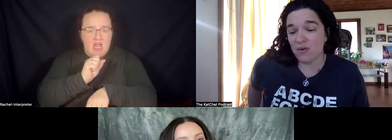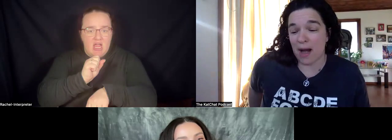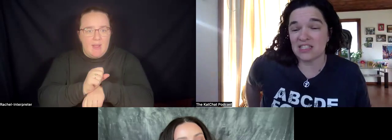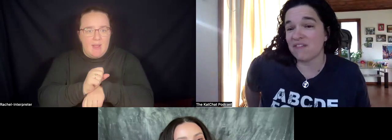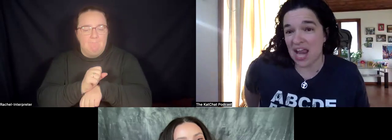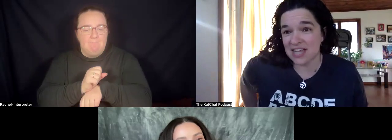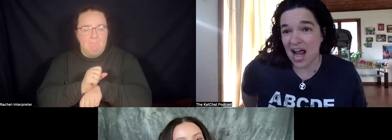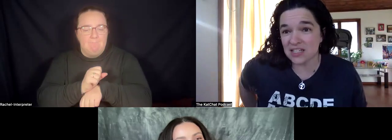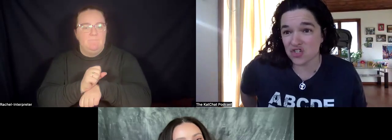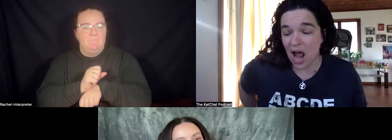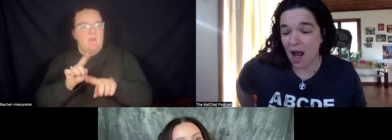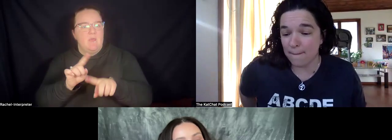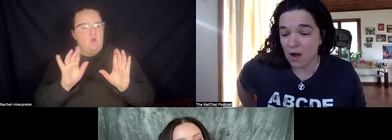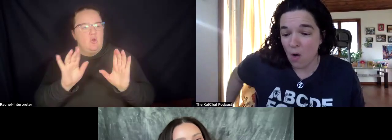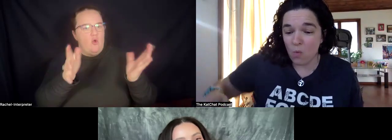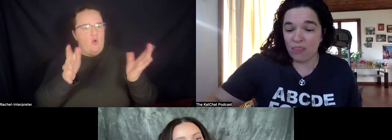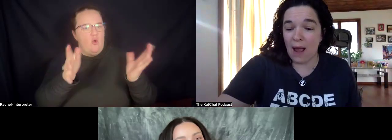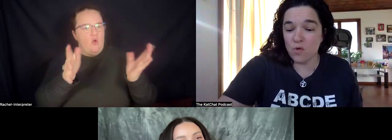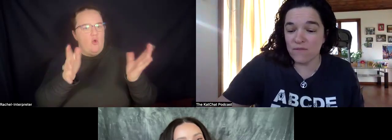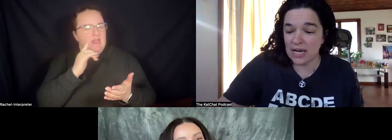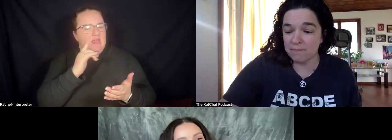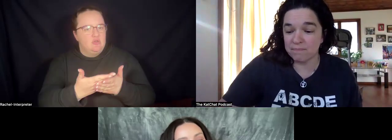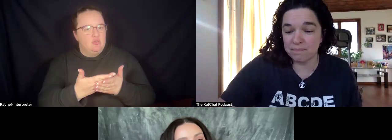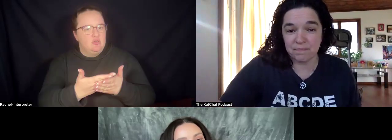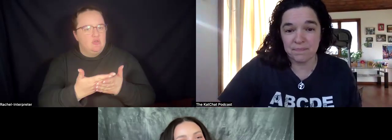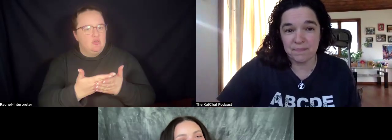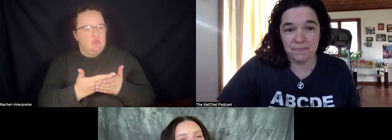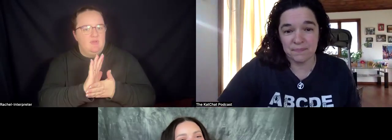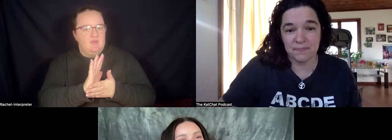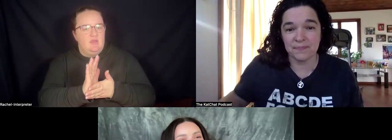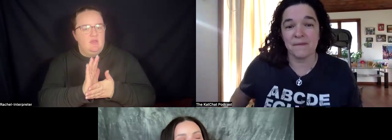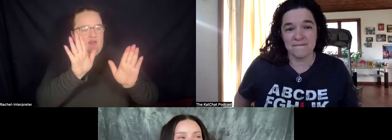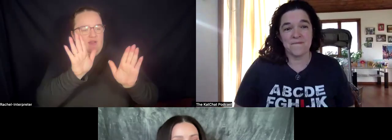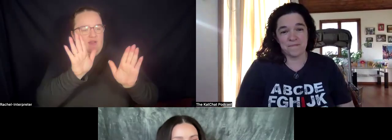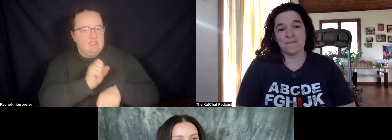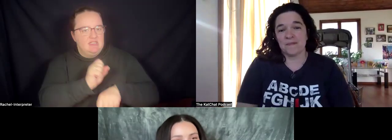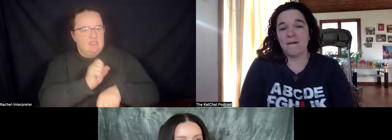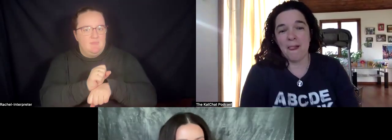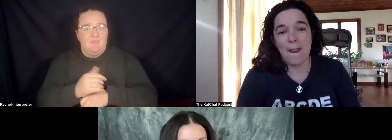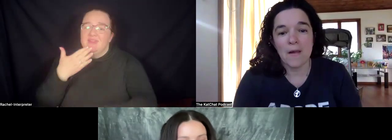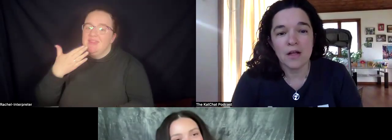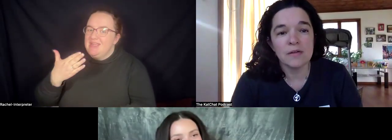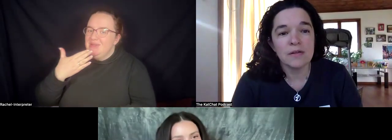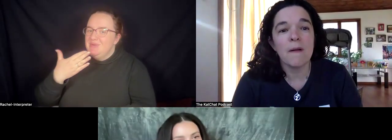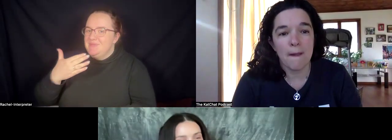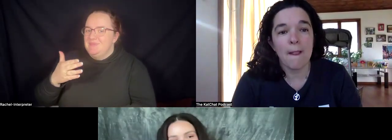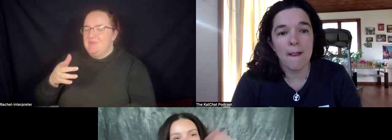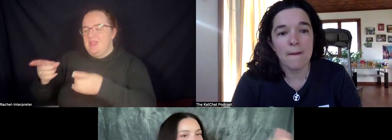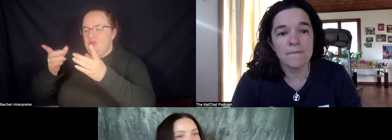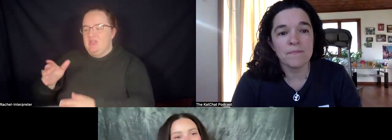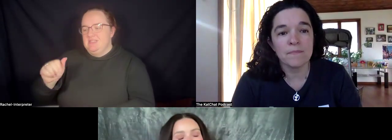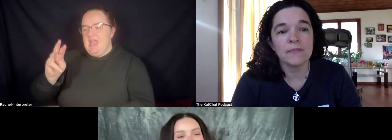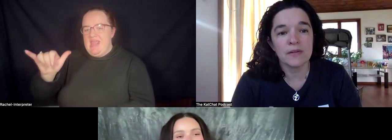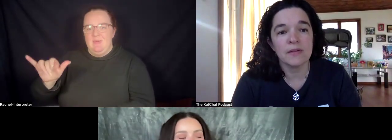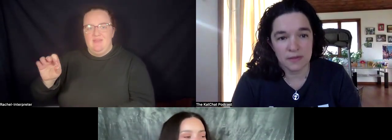think everybody did a fantastic job with that movie. Oh, thank you. It's also directed by Amy Force as well. So the same